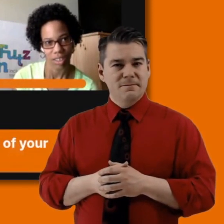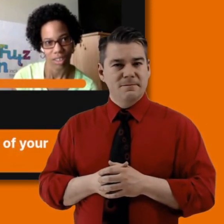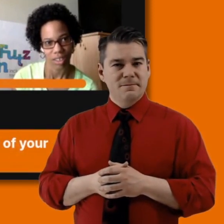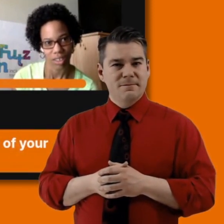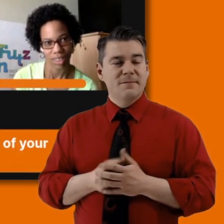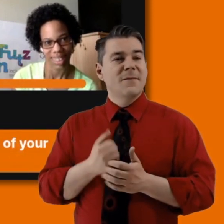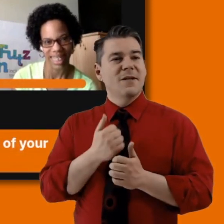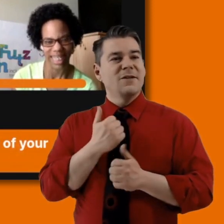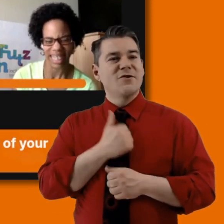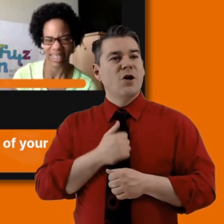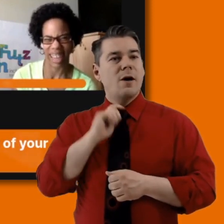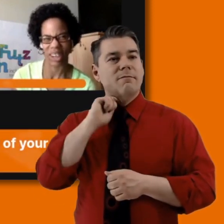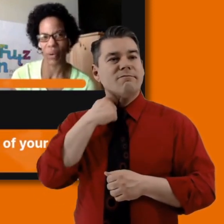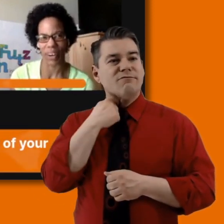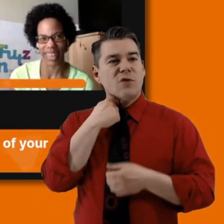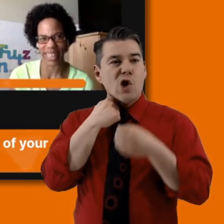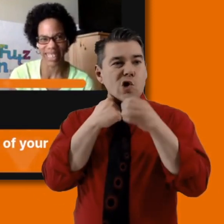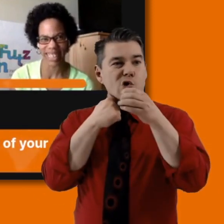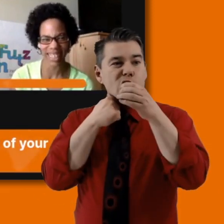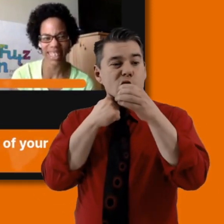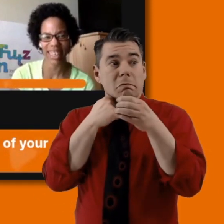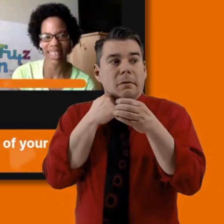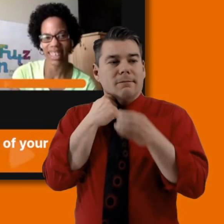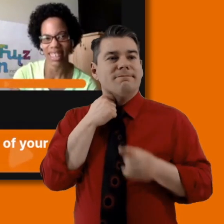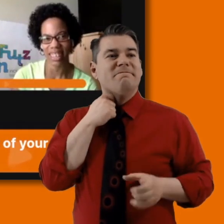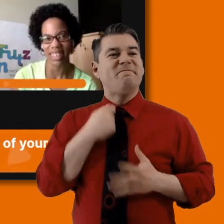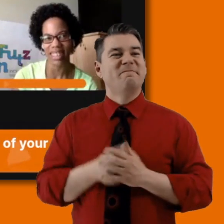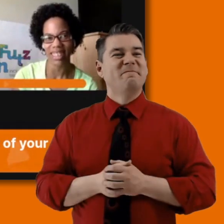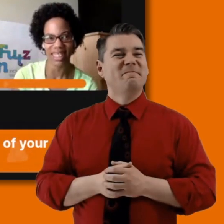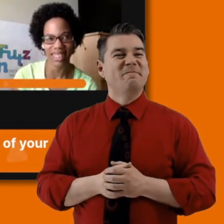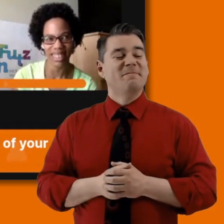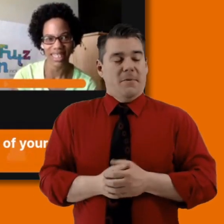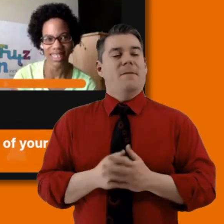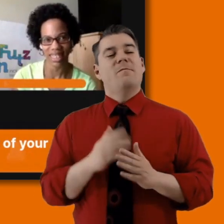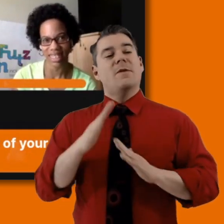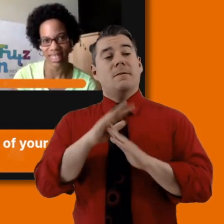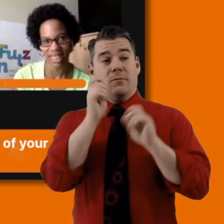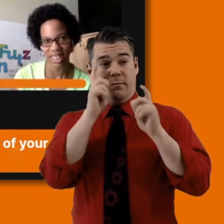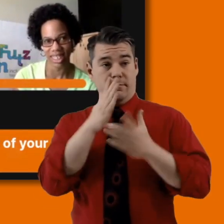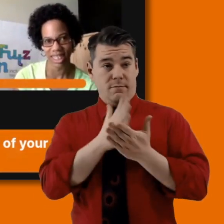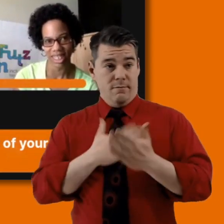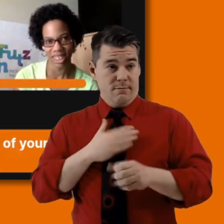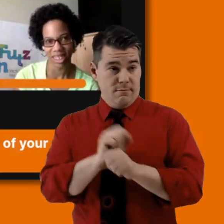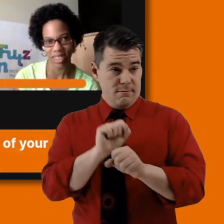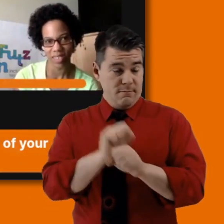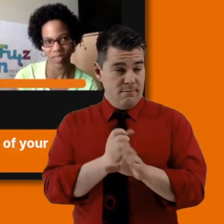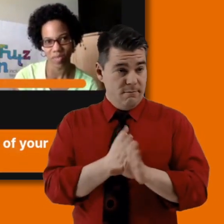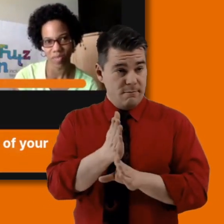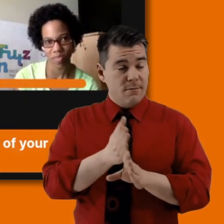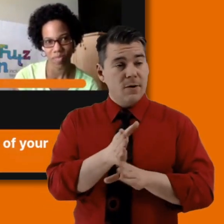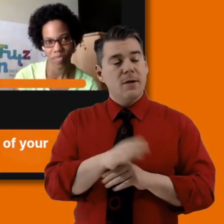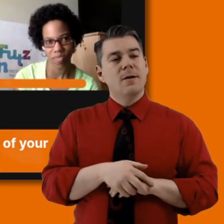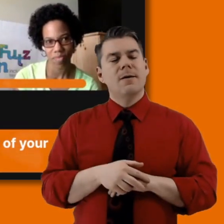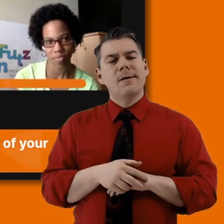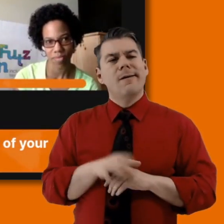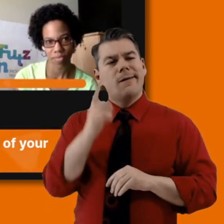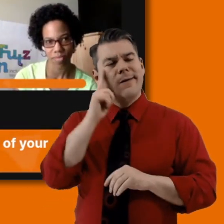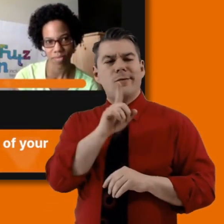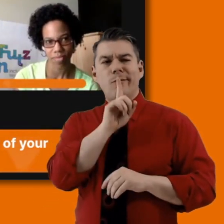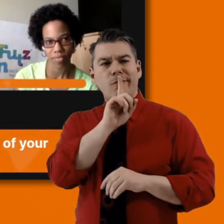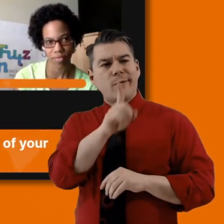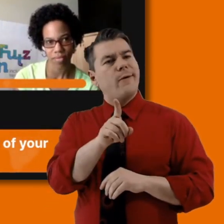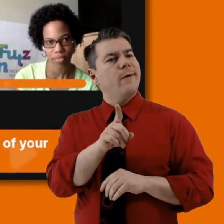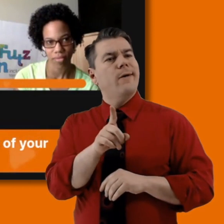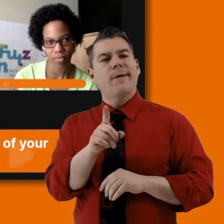Sorry, I was muted. I was sipping coffee. Okay, no worries. Most surprising part of my career, I think, is really having to